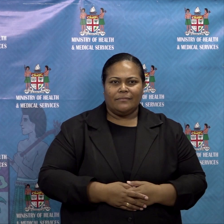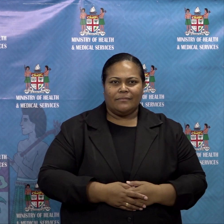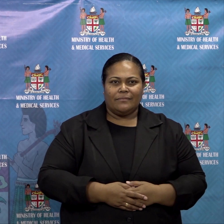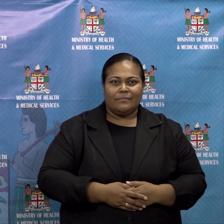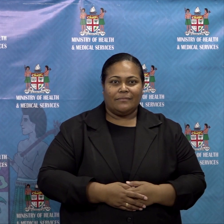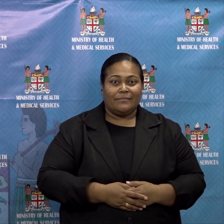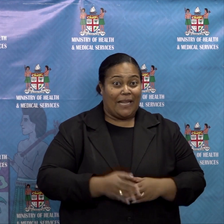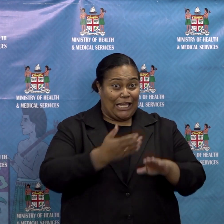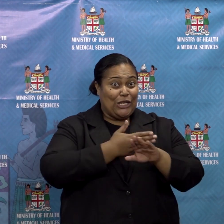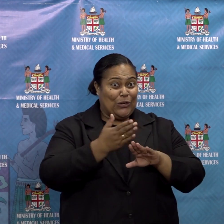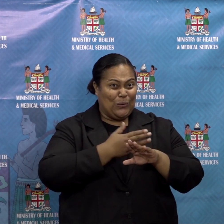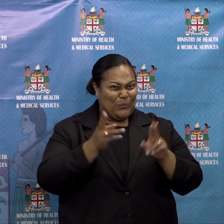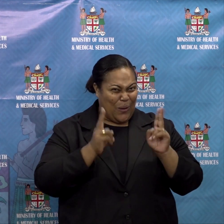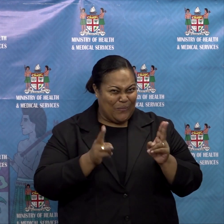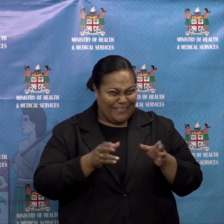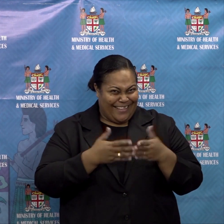of providing